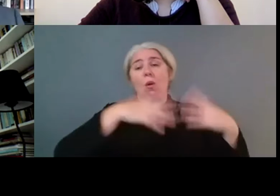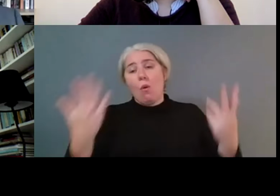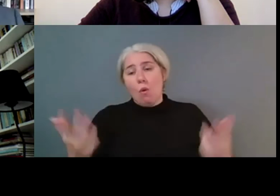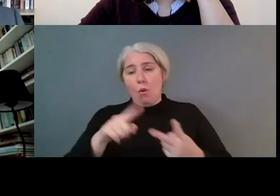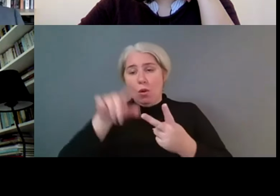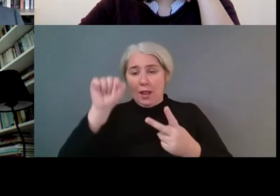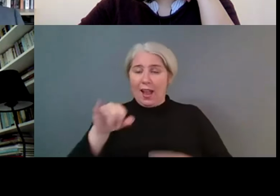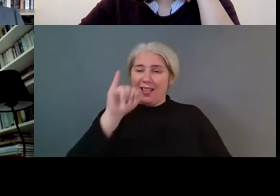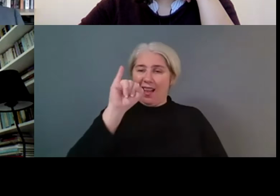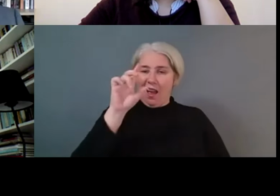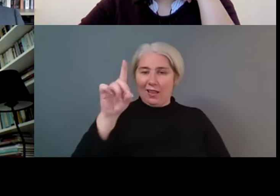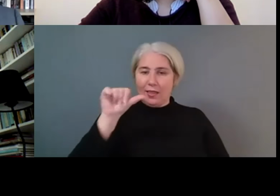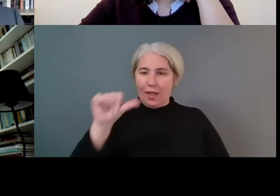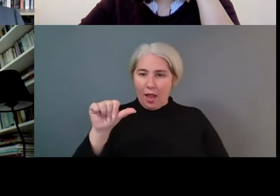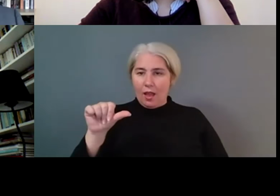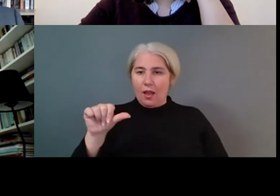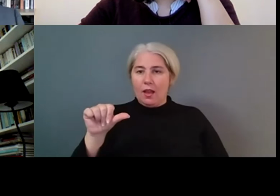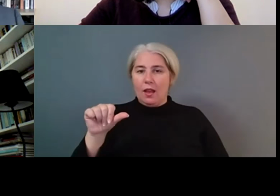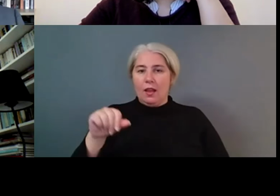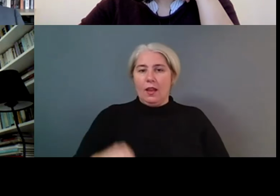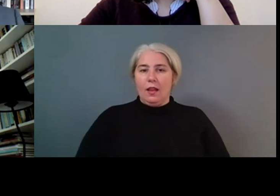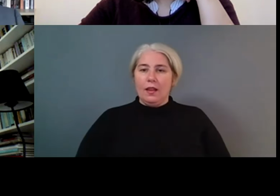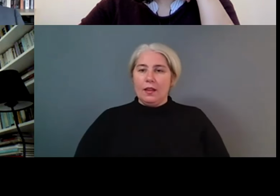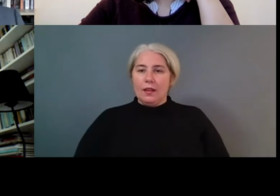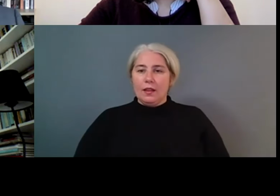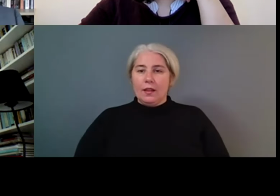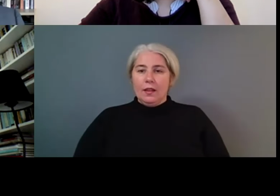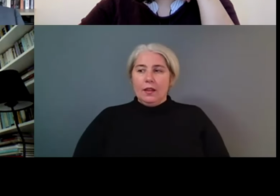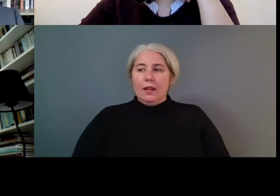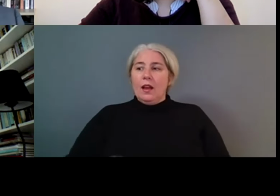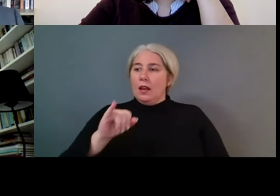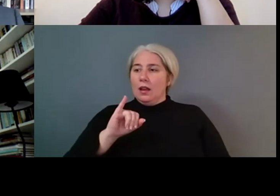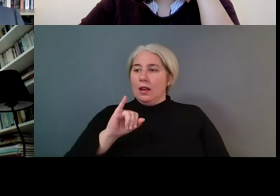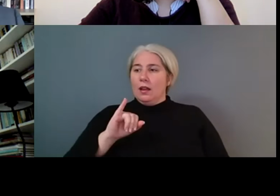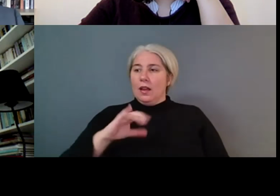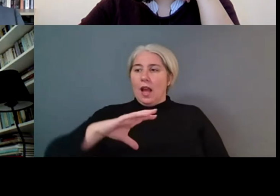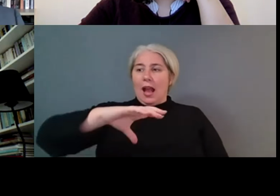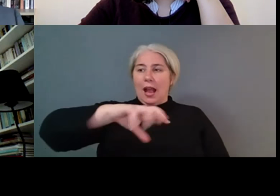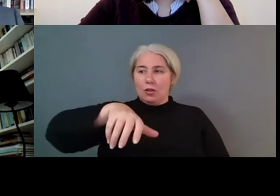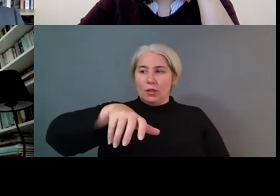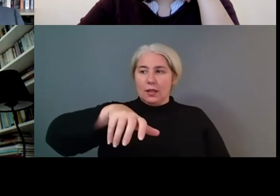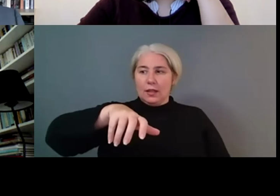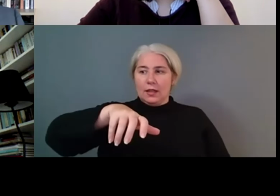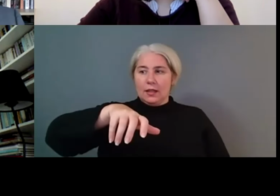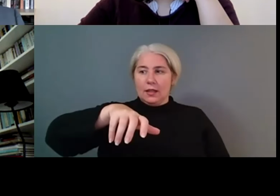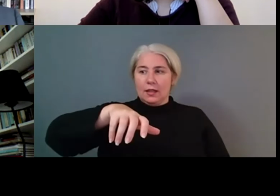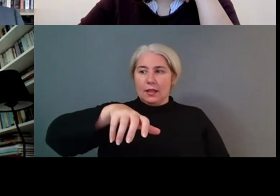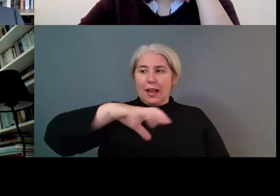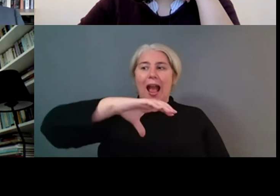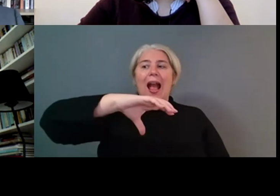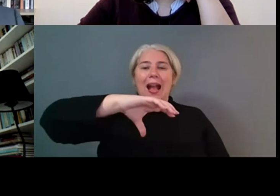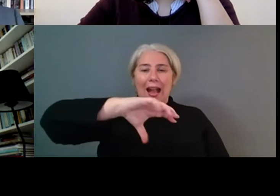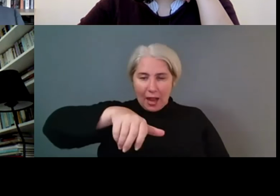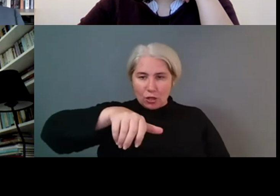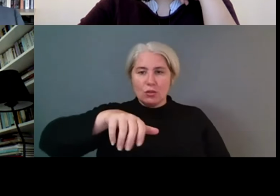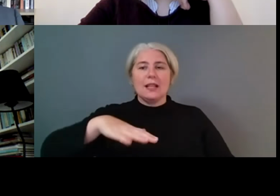organization which is the stakeholder of the committee. So you go through them, and